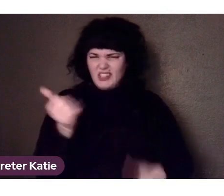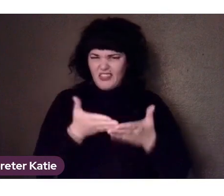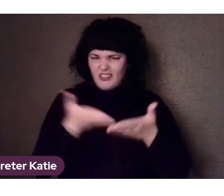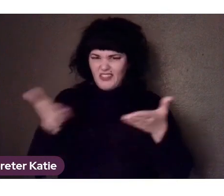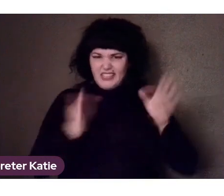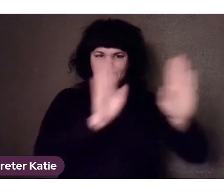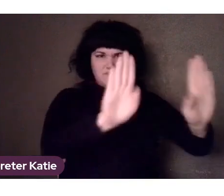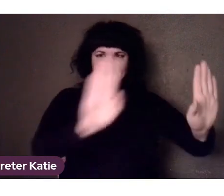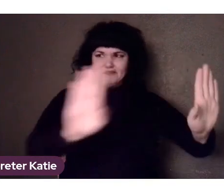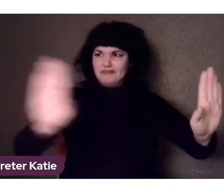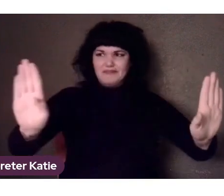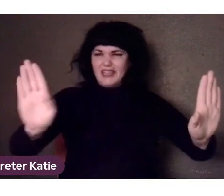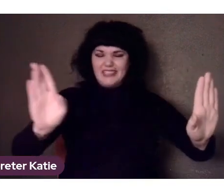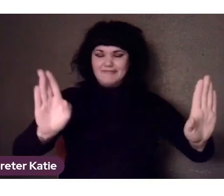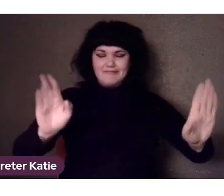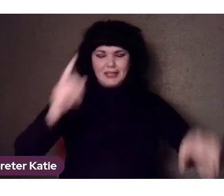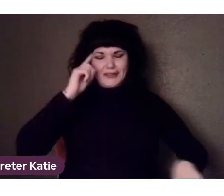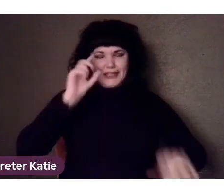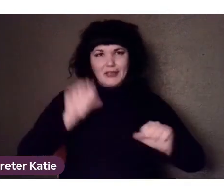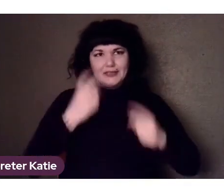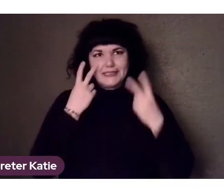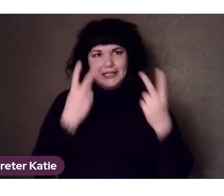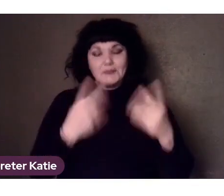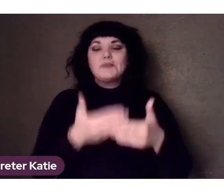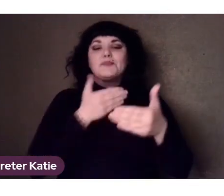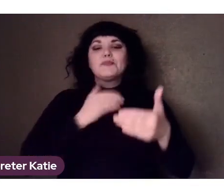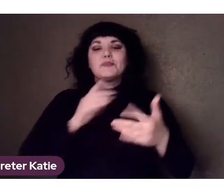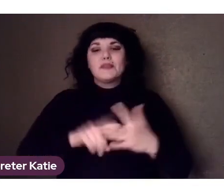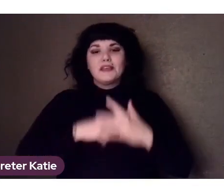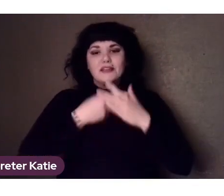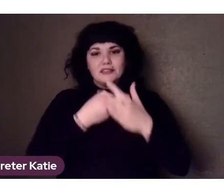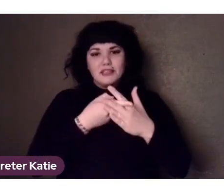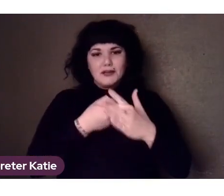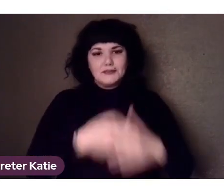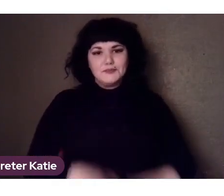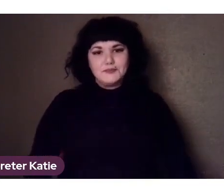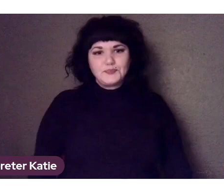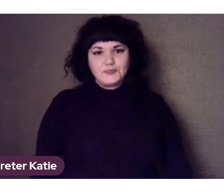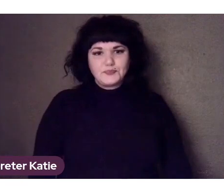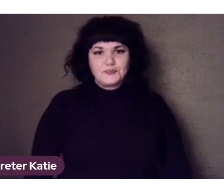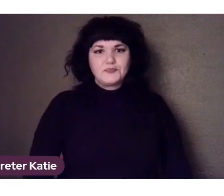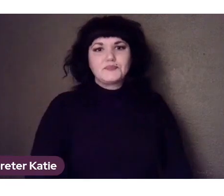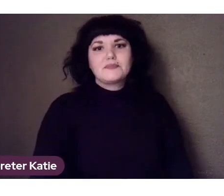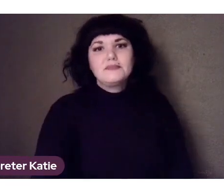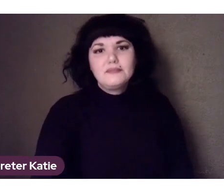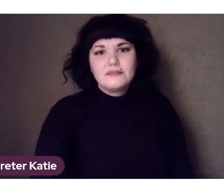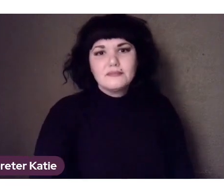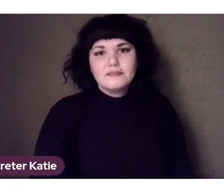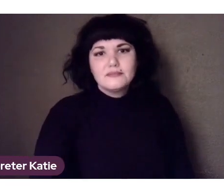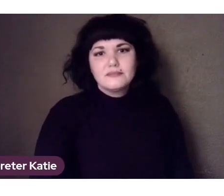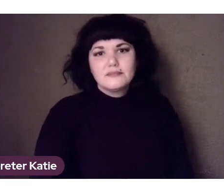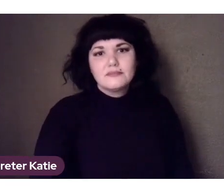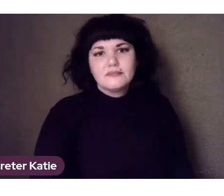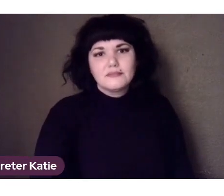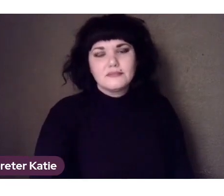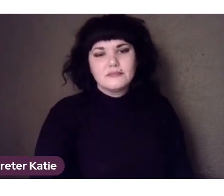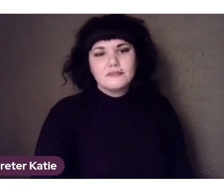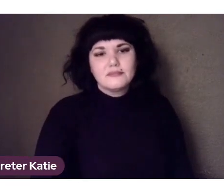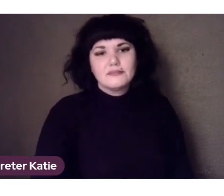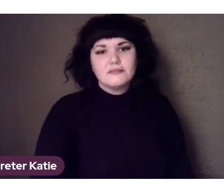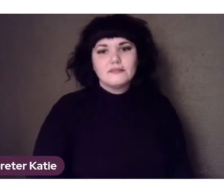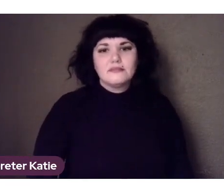So before we get started, I do have a request, some requests and